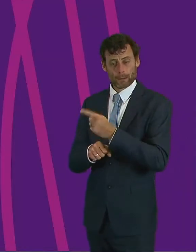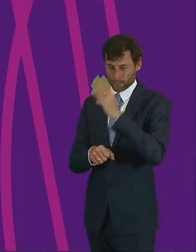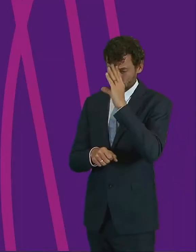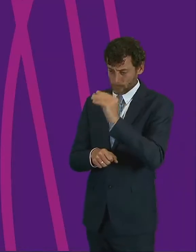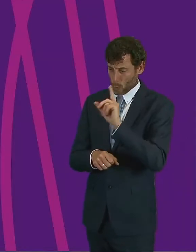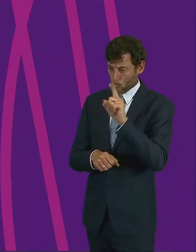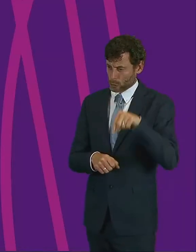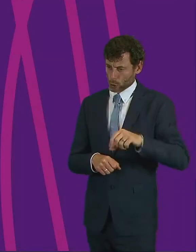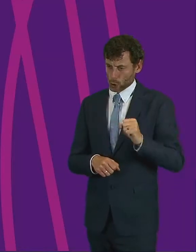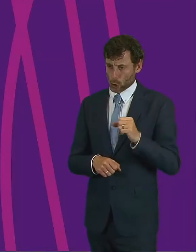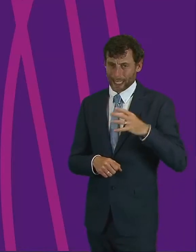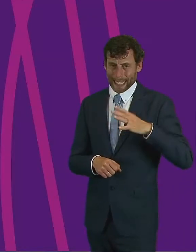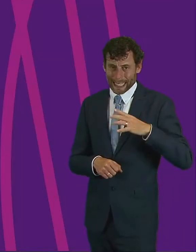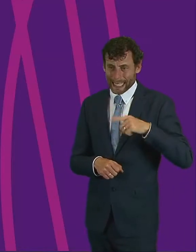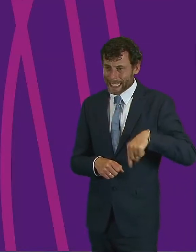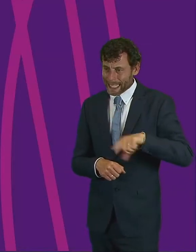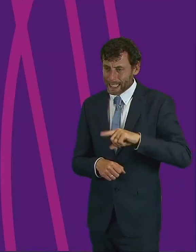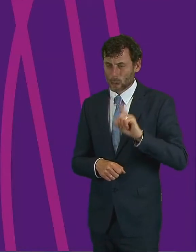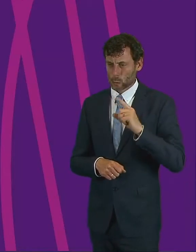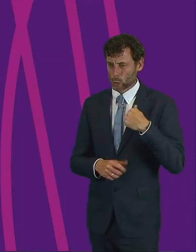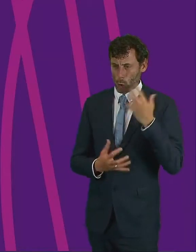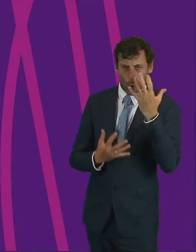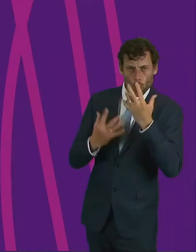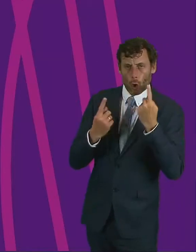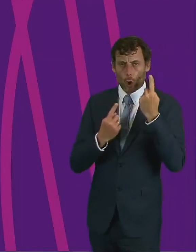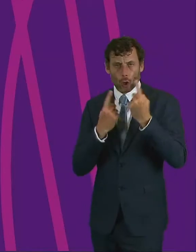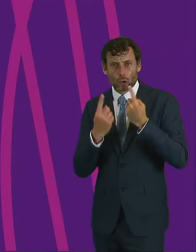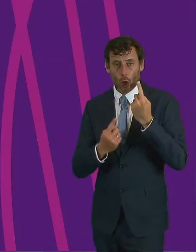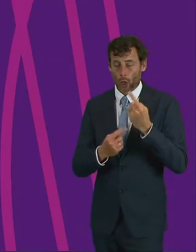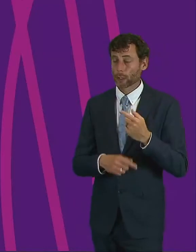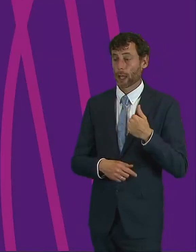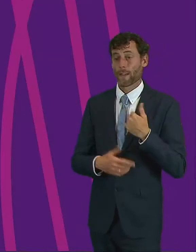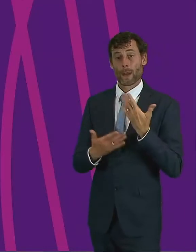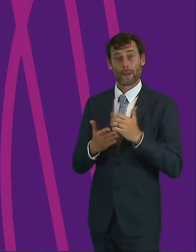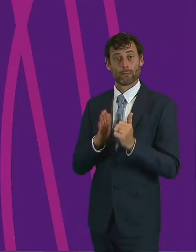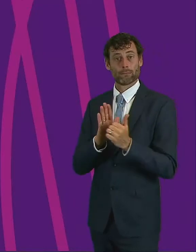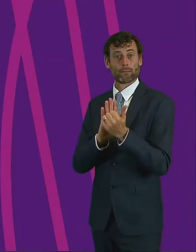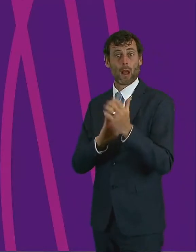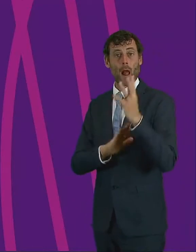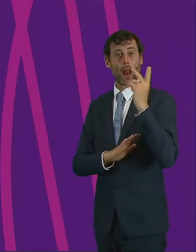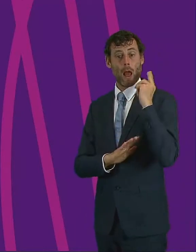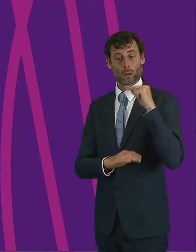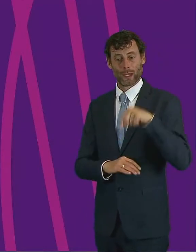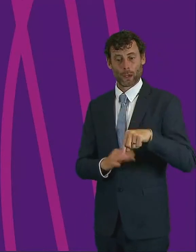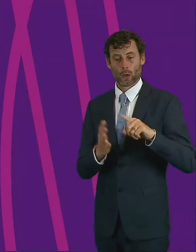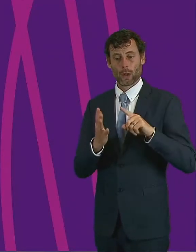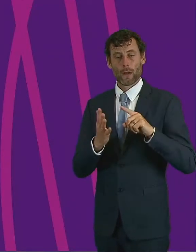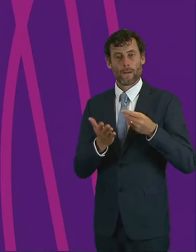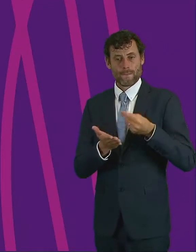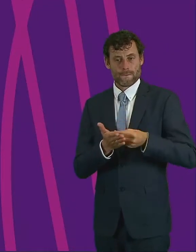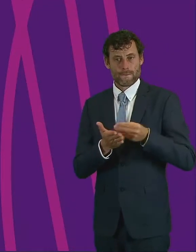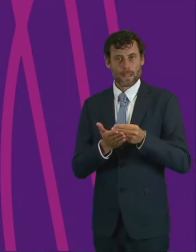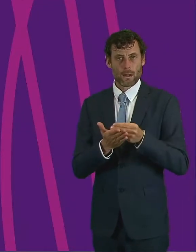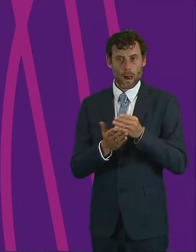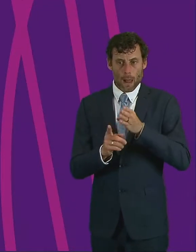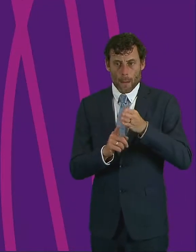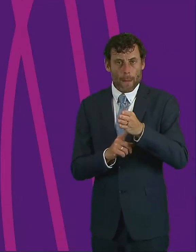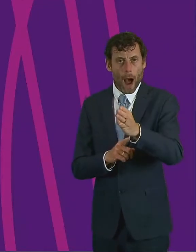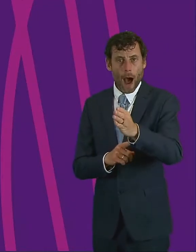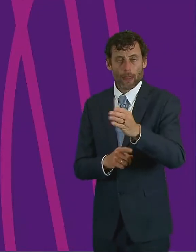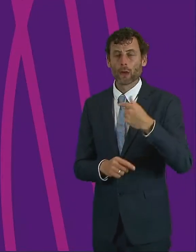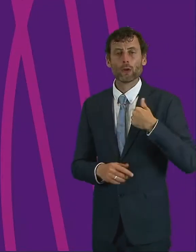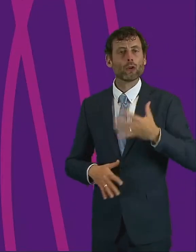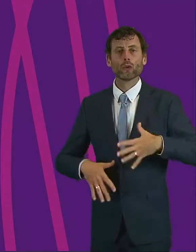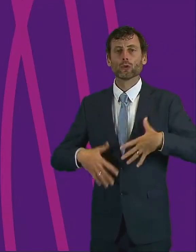Scotland's needs. And last week, I published a report on the UK fiscal path which pressed the UK Government to avoid a return to austerity